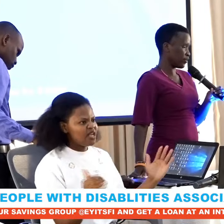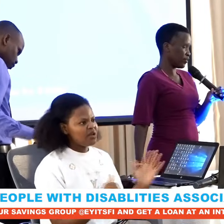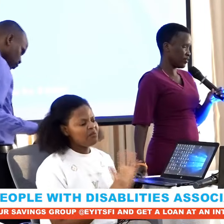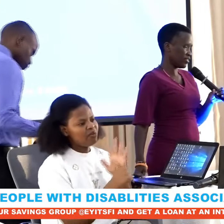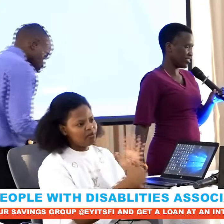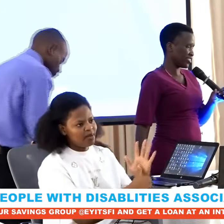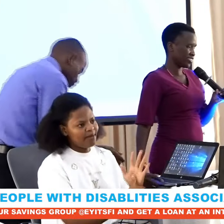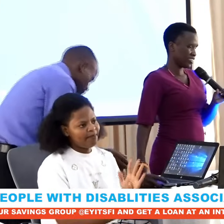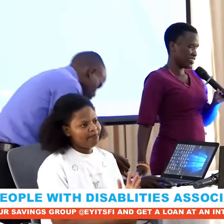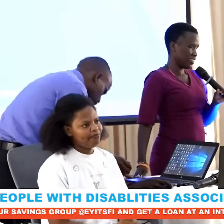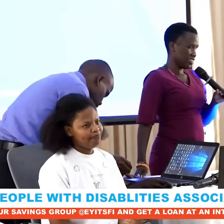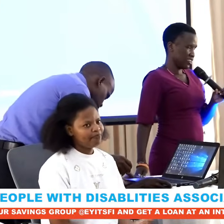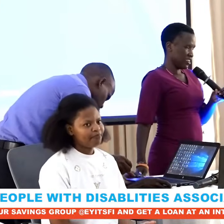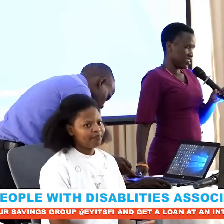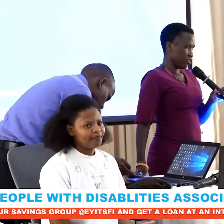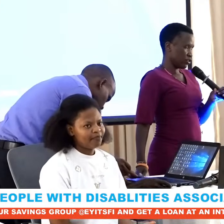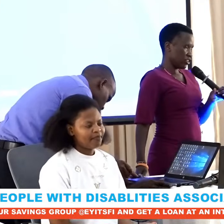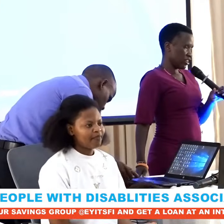deal.